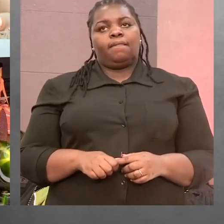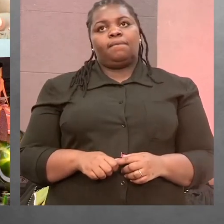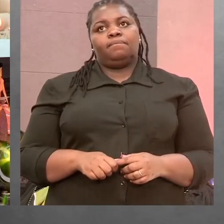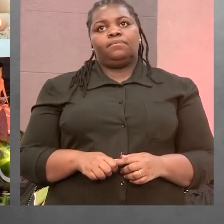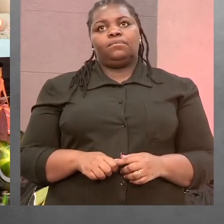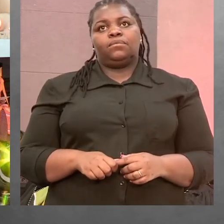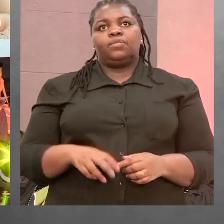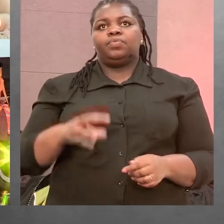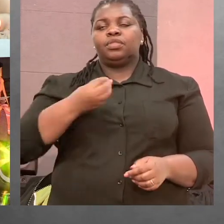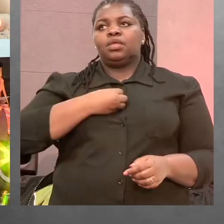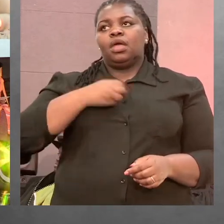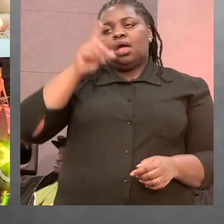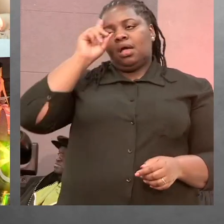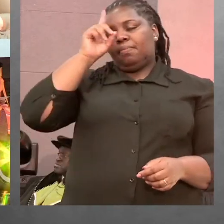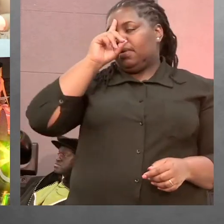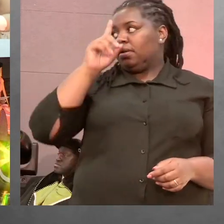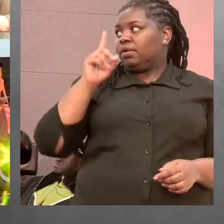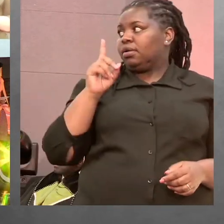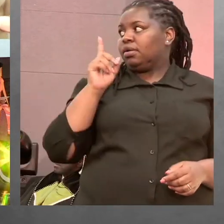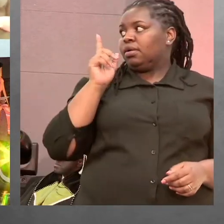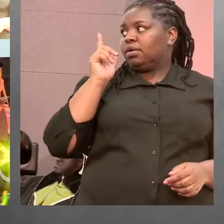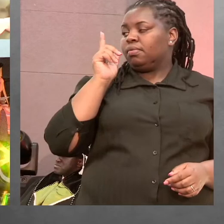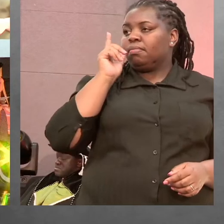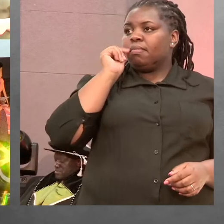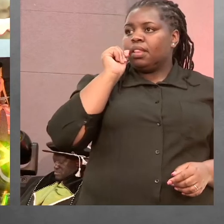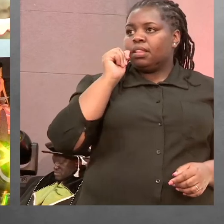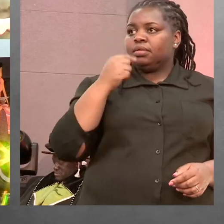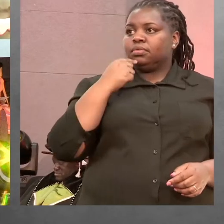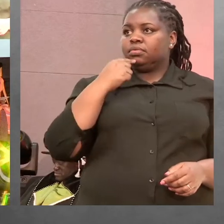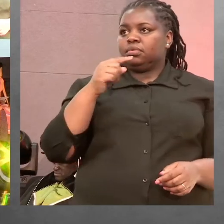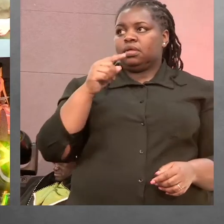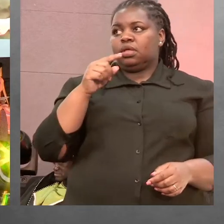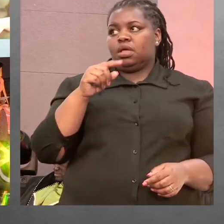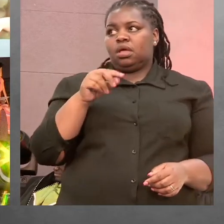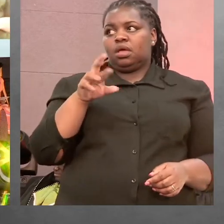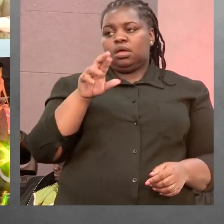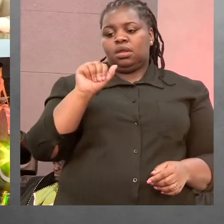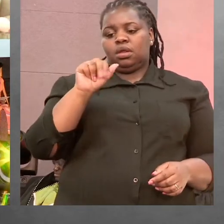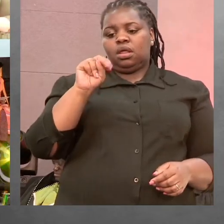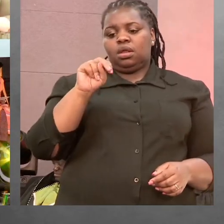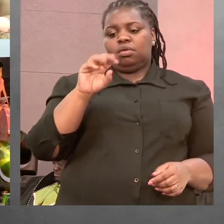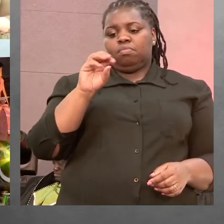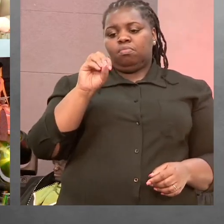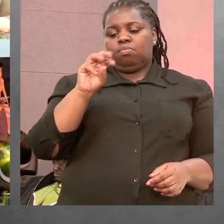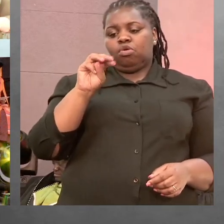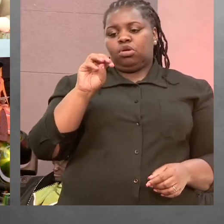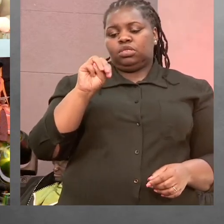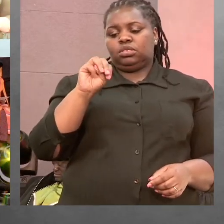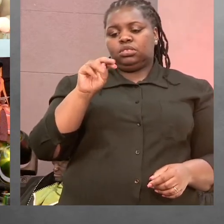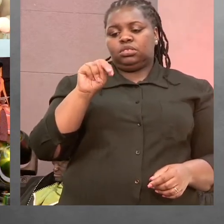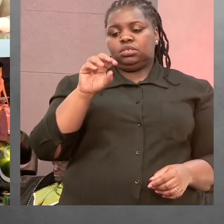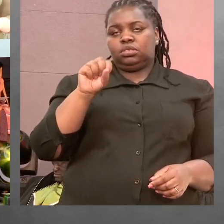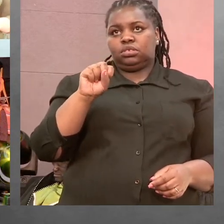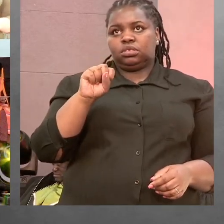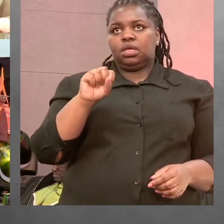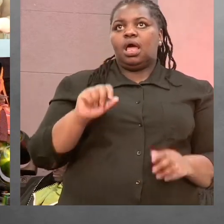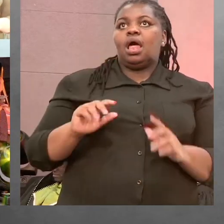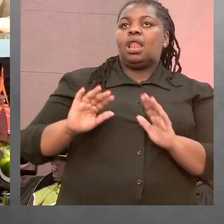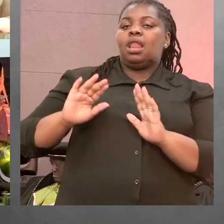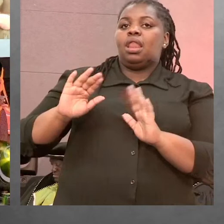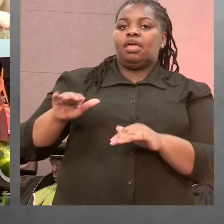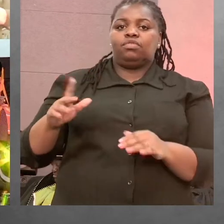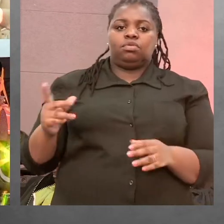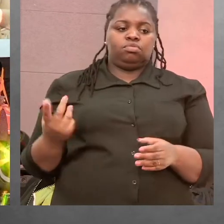A young black Jamaican called Lancelot Reynolds left the Caribbean to join